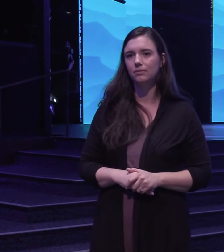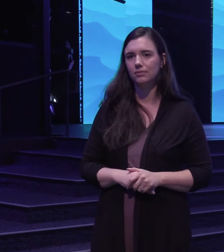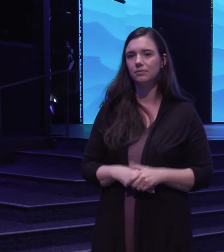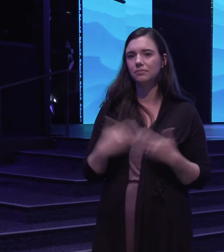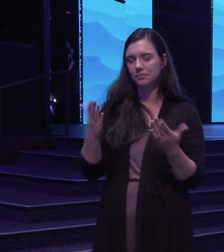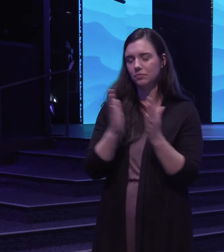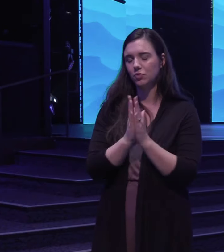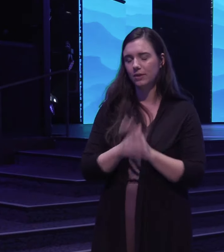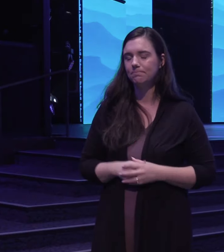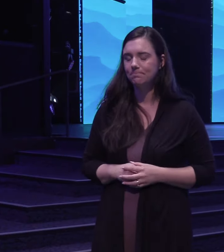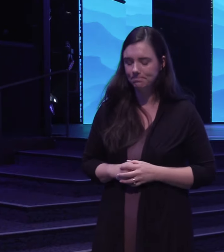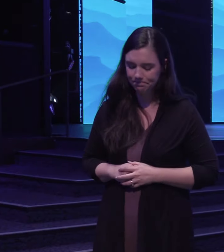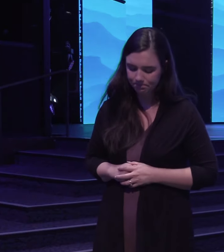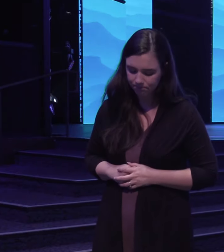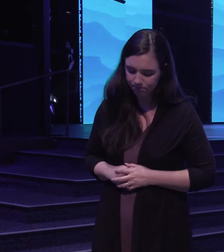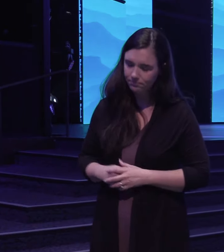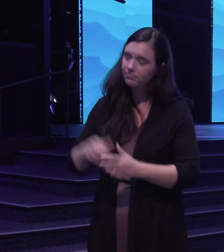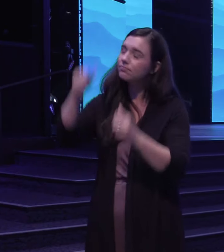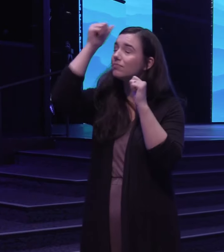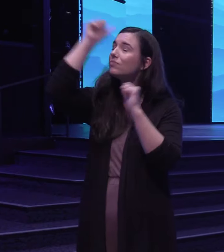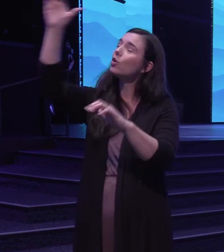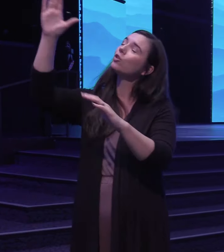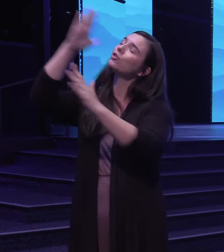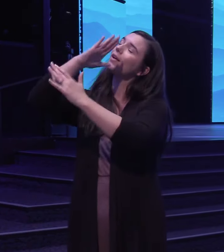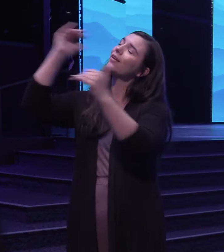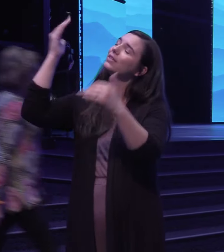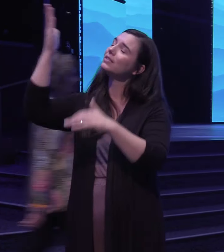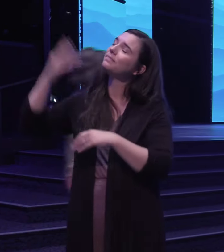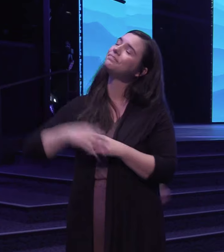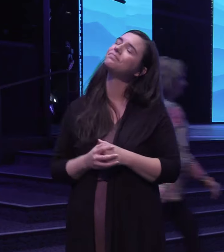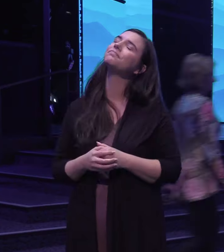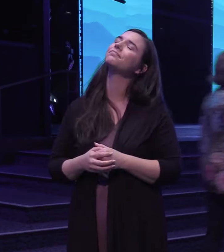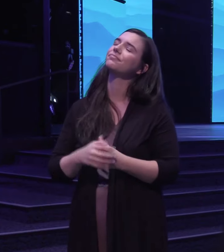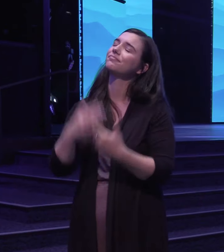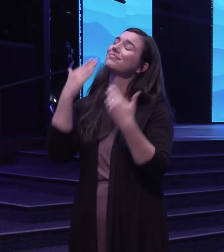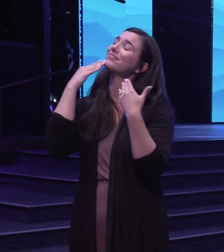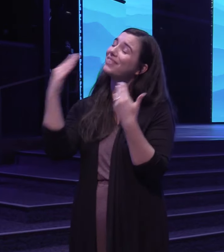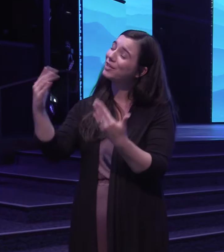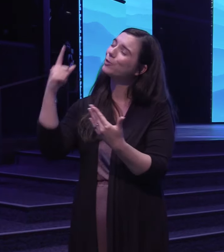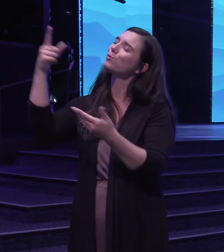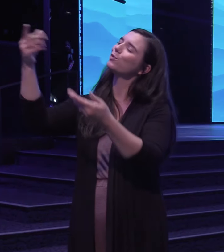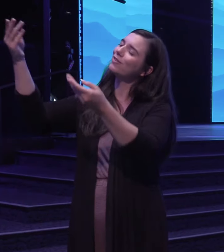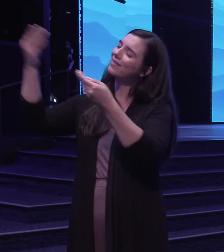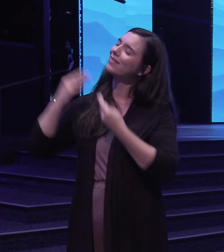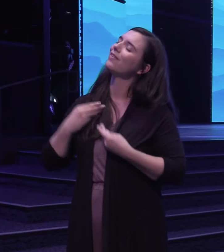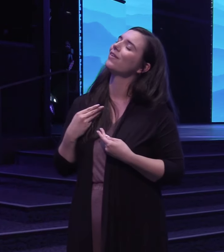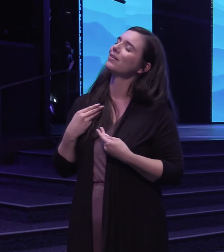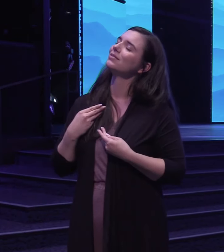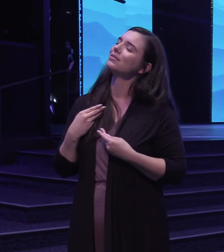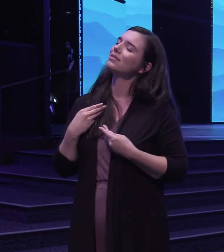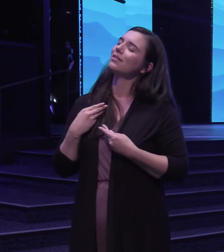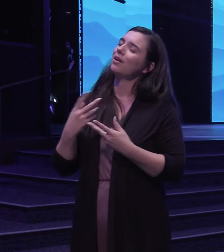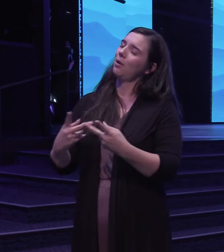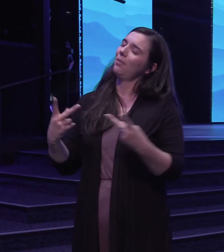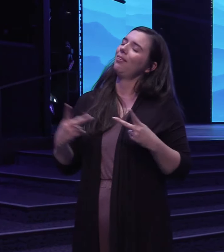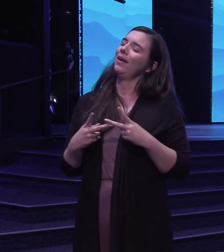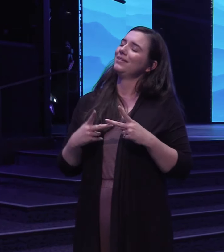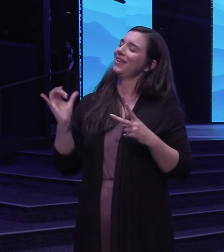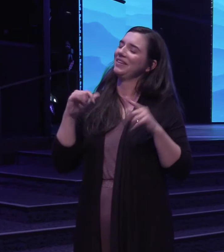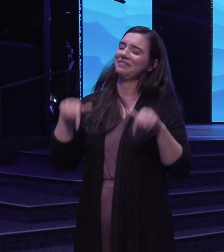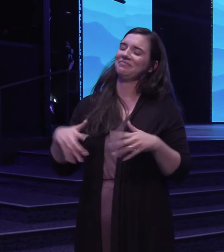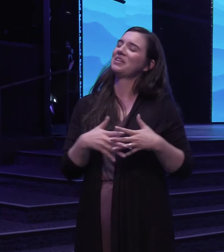us pray. Father in heaven, we thank you that you have given us a place